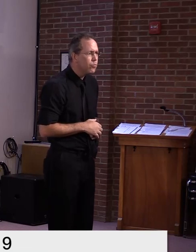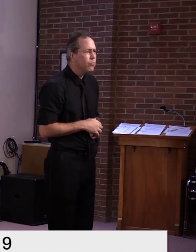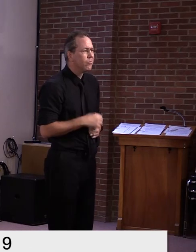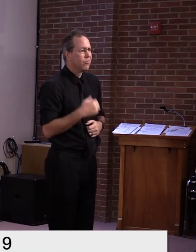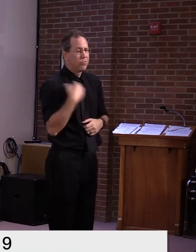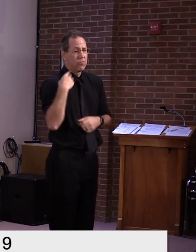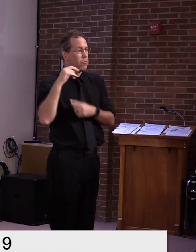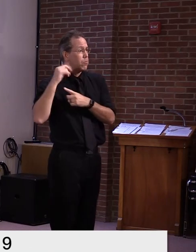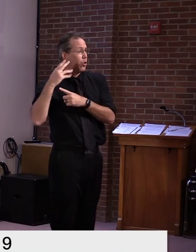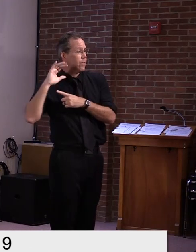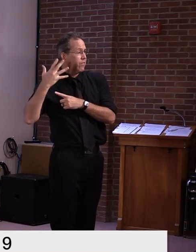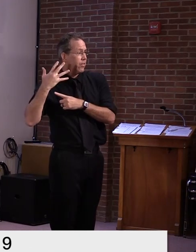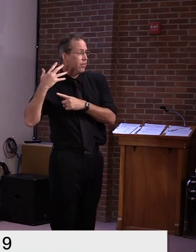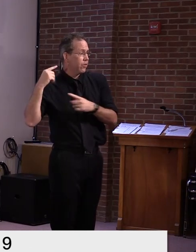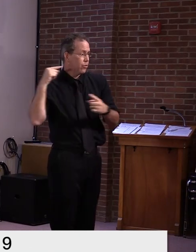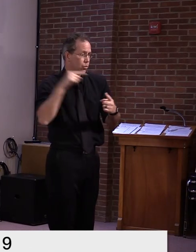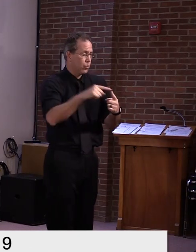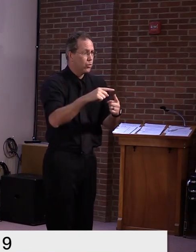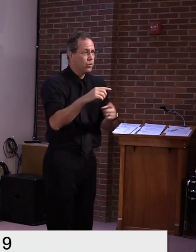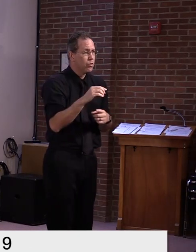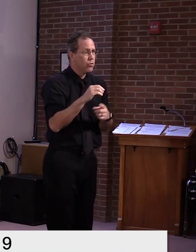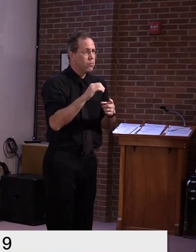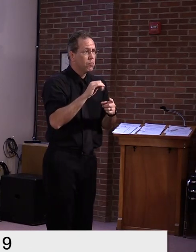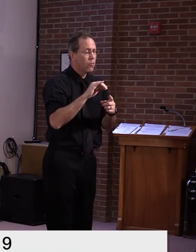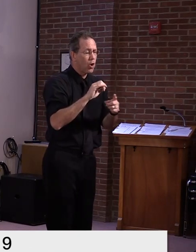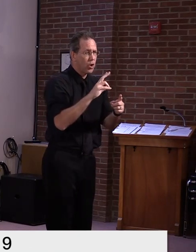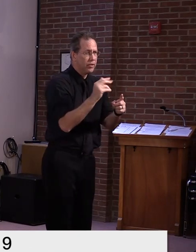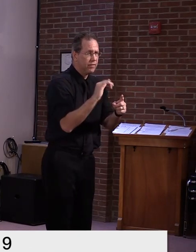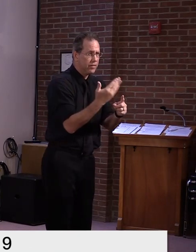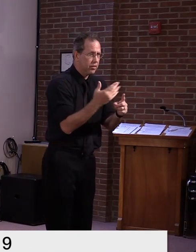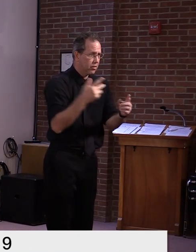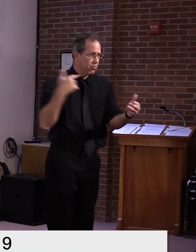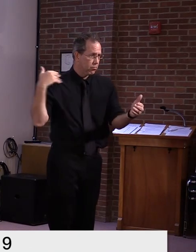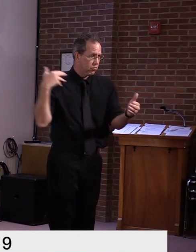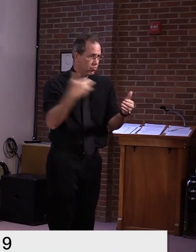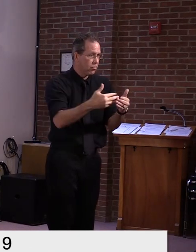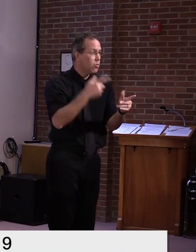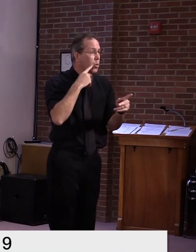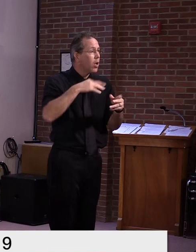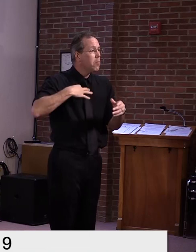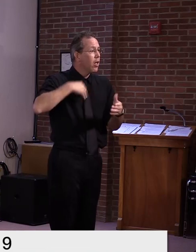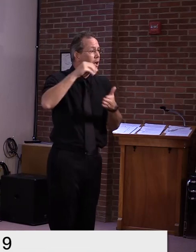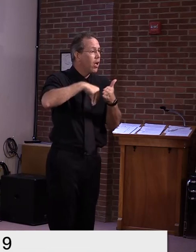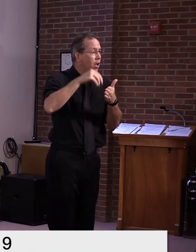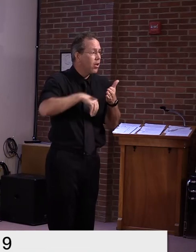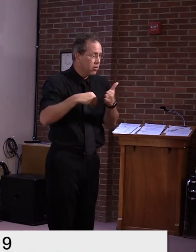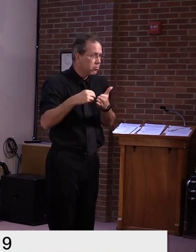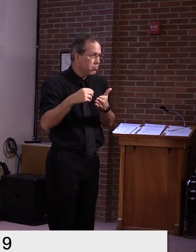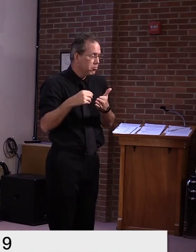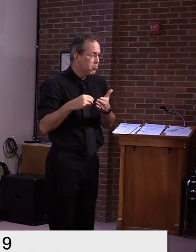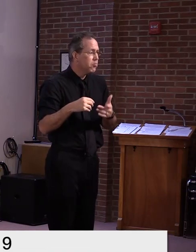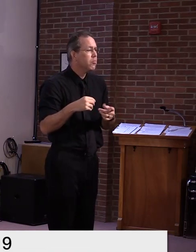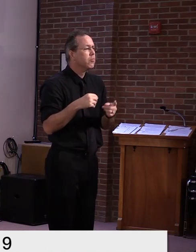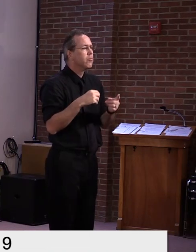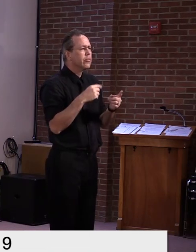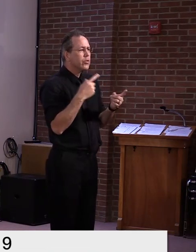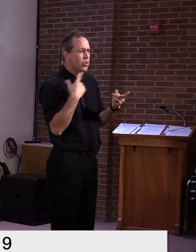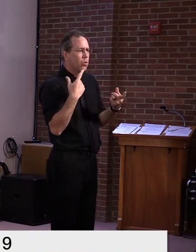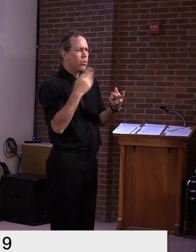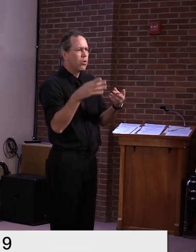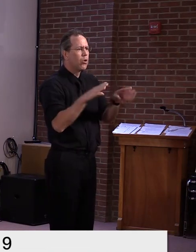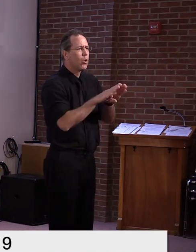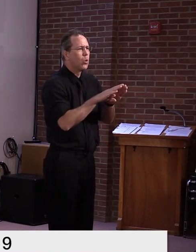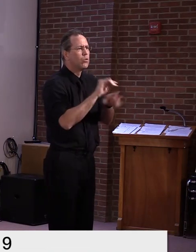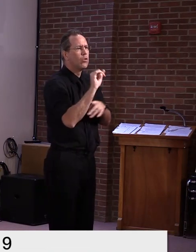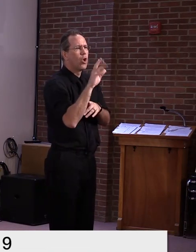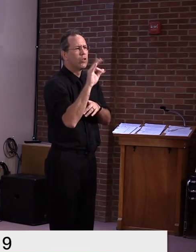application opened on July 17th and closed on August 15th. During this period, AHS